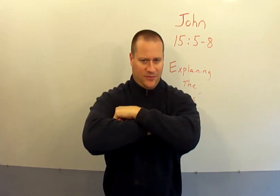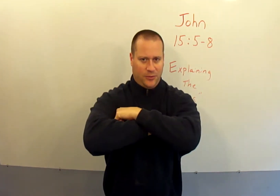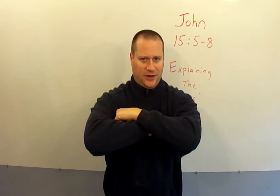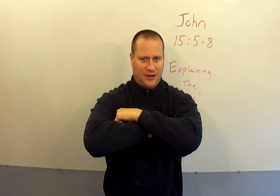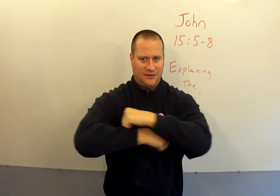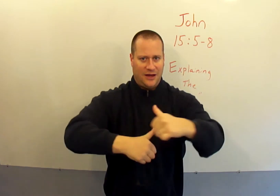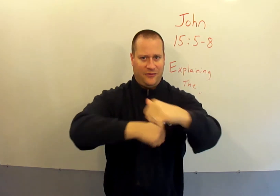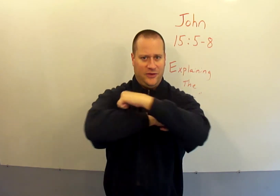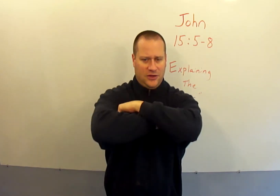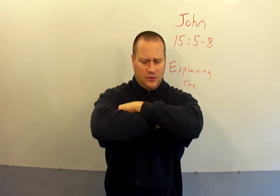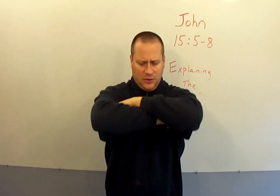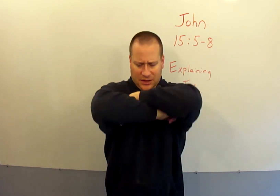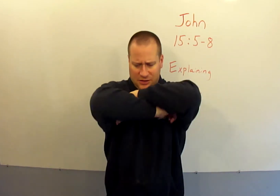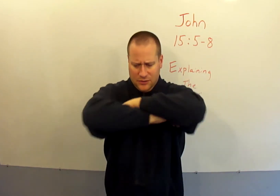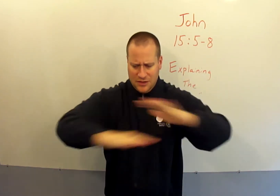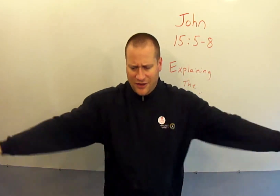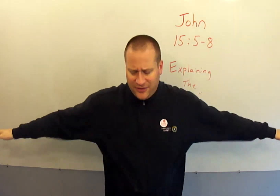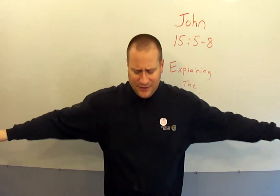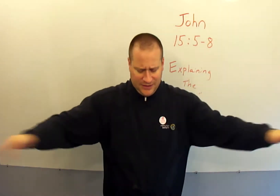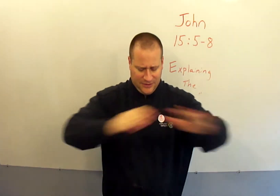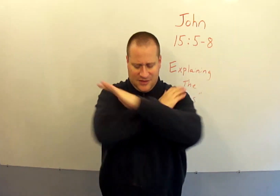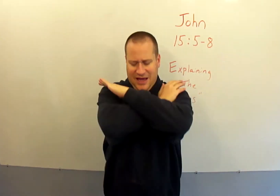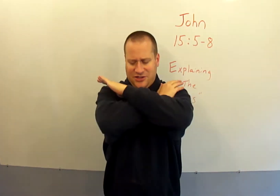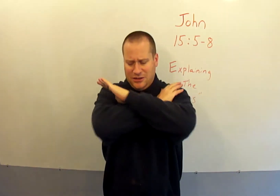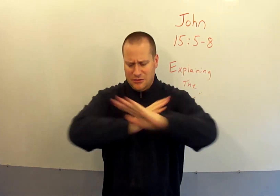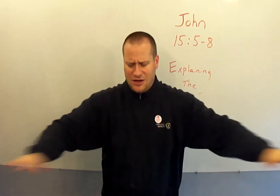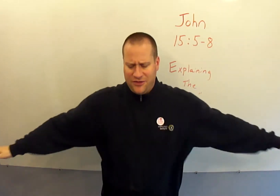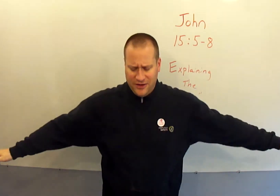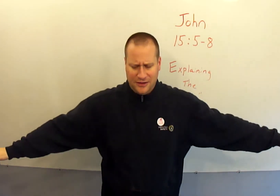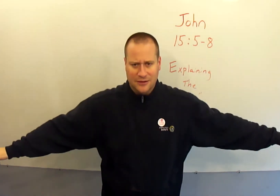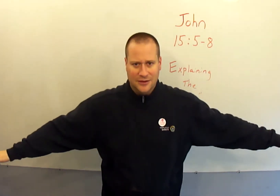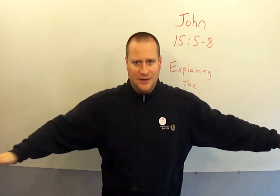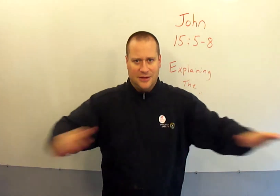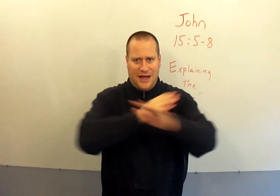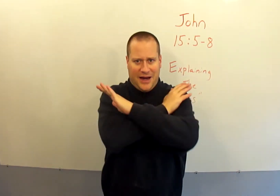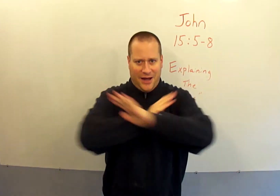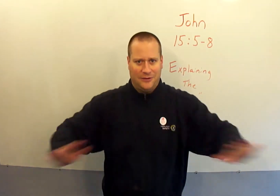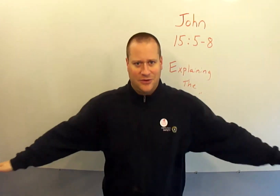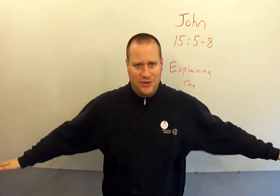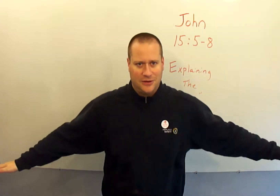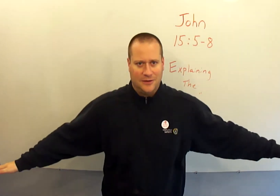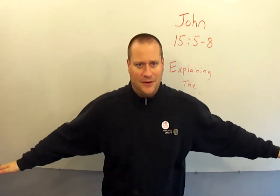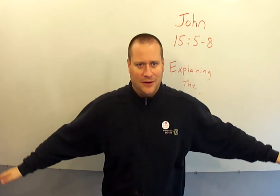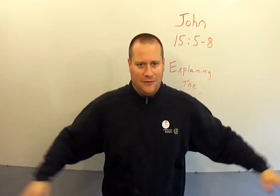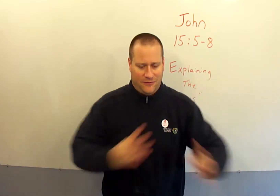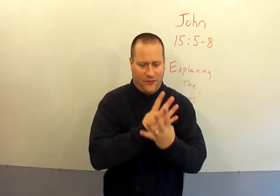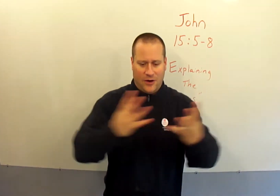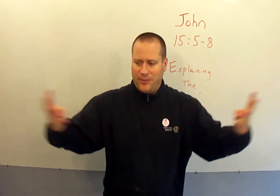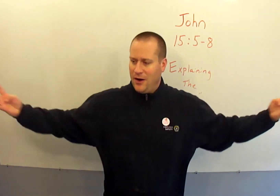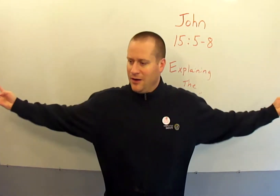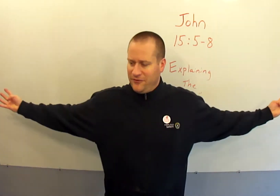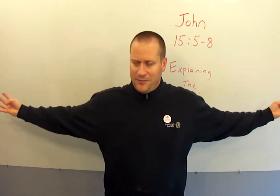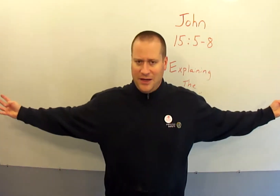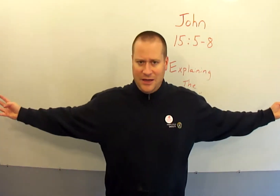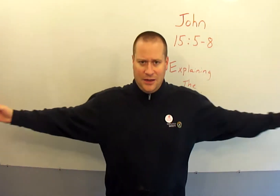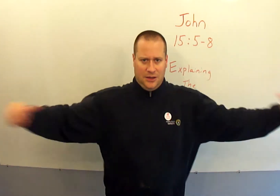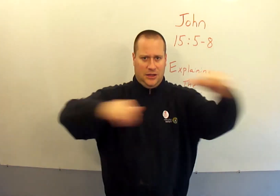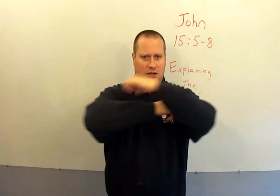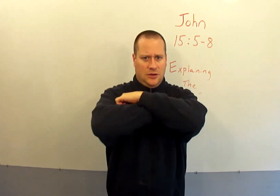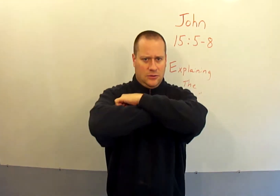pointing at yourself, you can do nothing, like you're slashing, nothing, nada. For apart from me, you